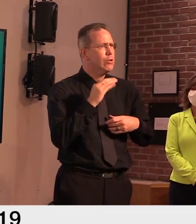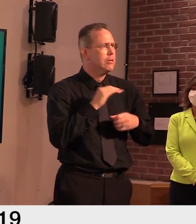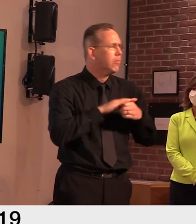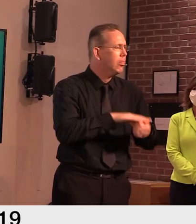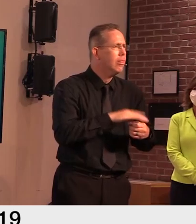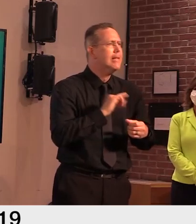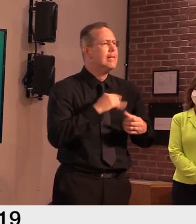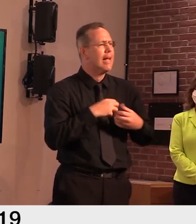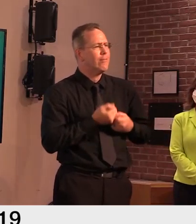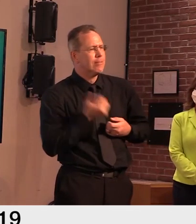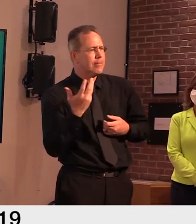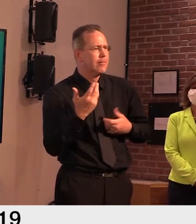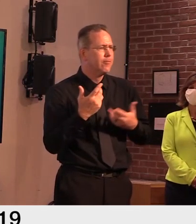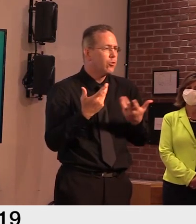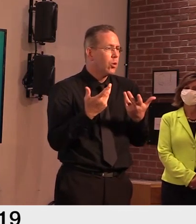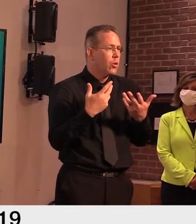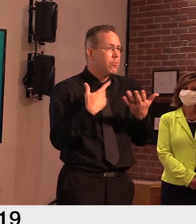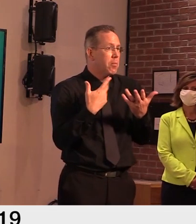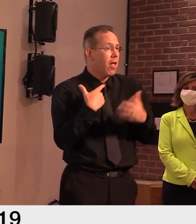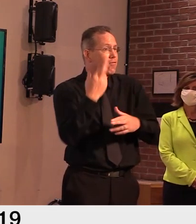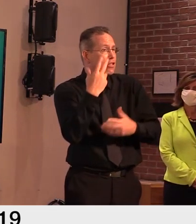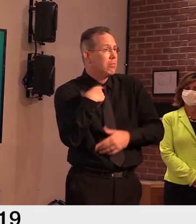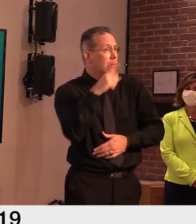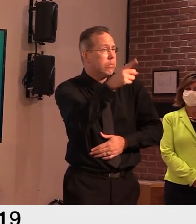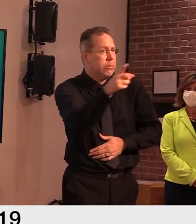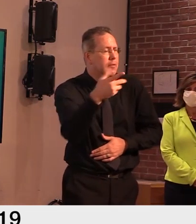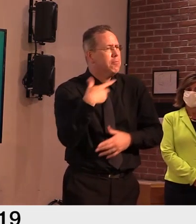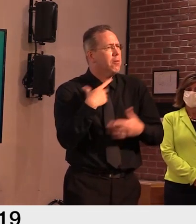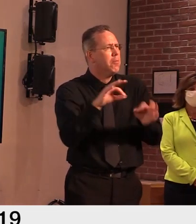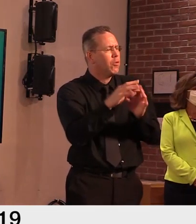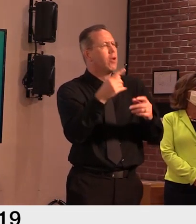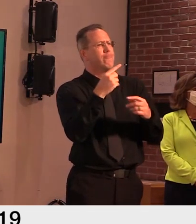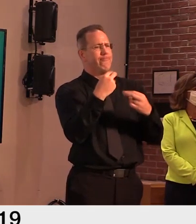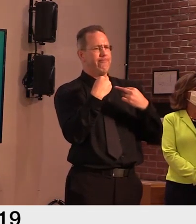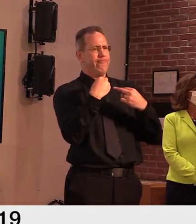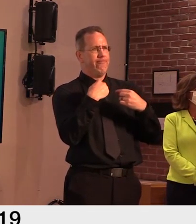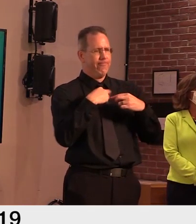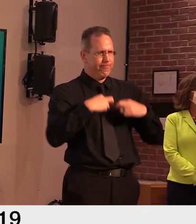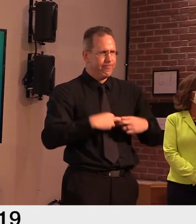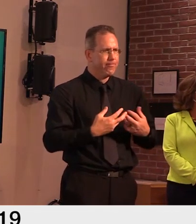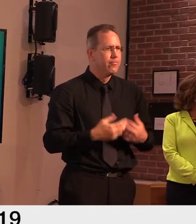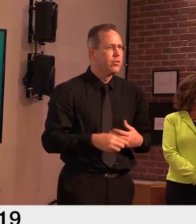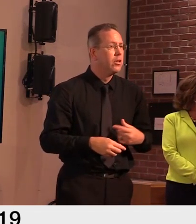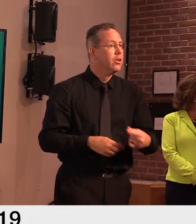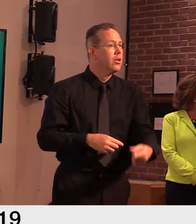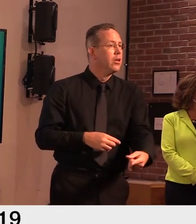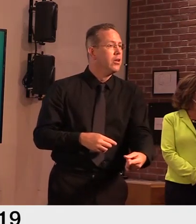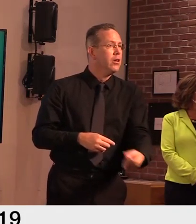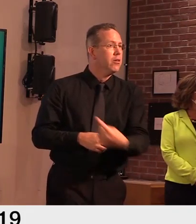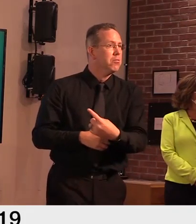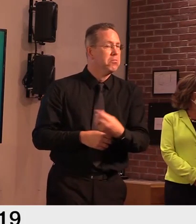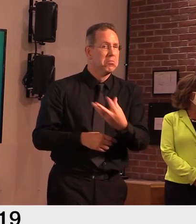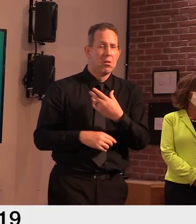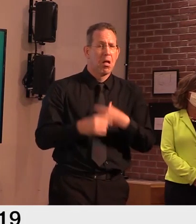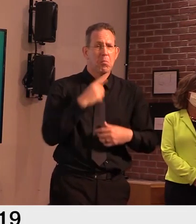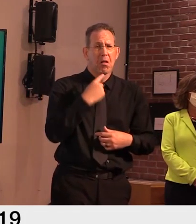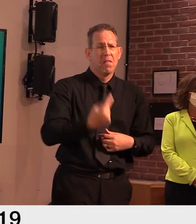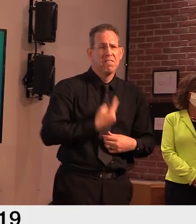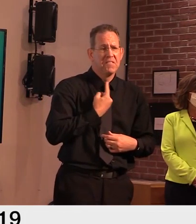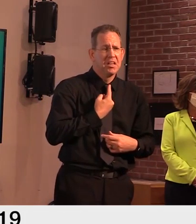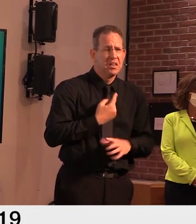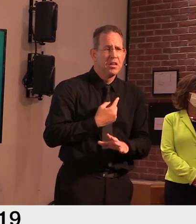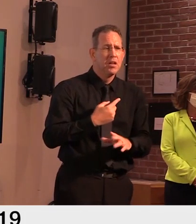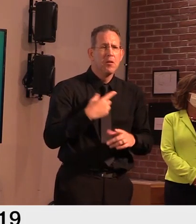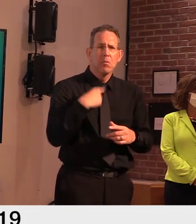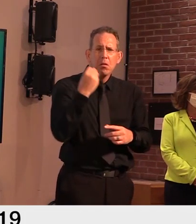taken offense to it, maybe they have to look themselves in the mirror and ask themselves why. because I certainly don't mean it that way, but